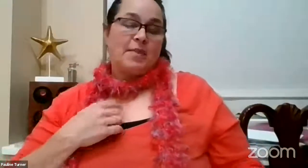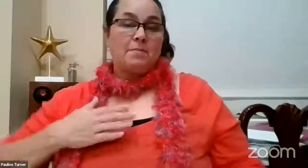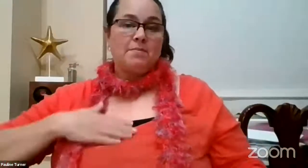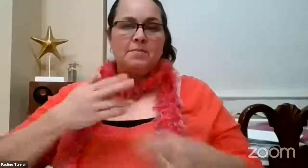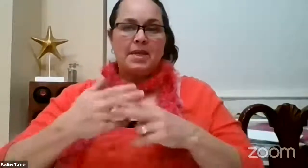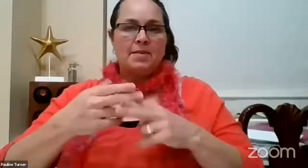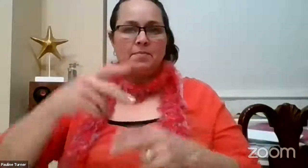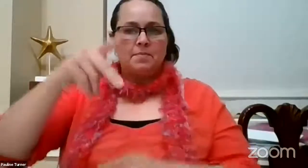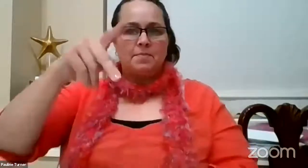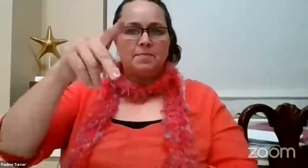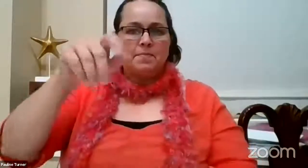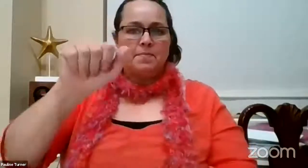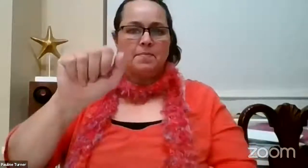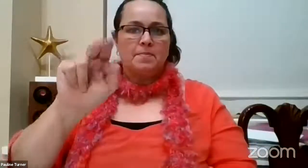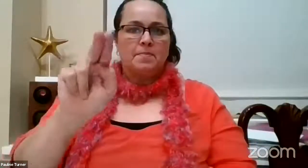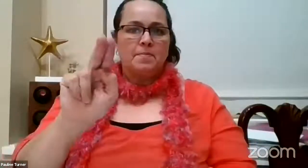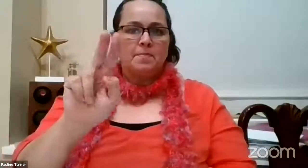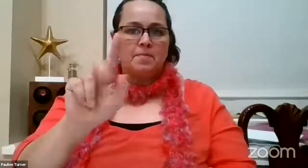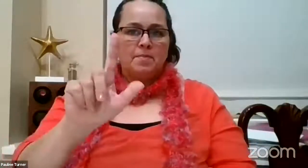Houston Children's Choir in 1989.